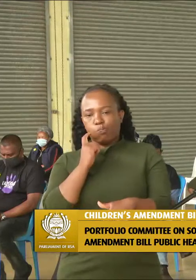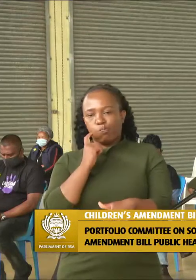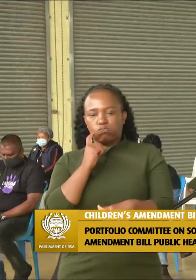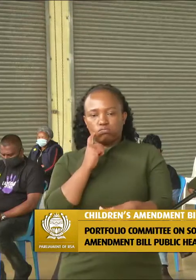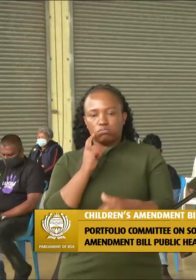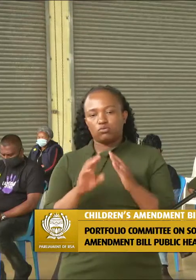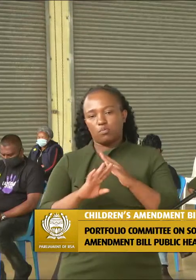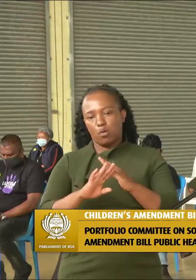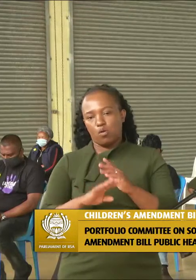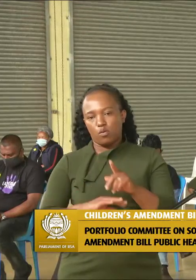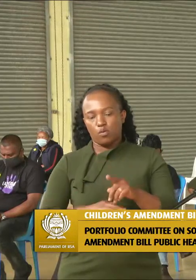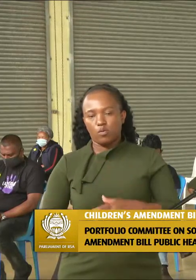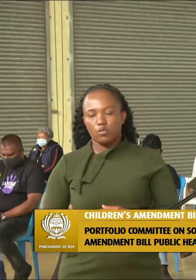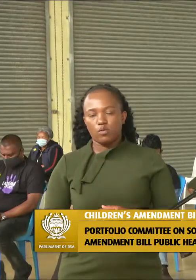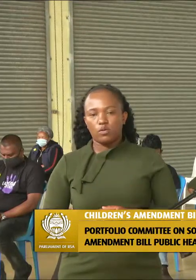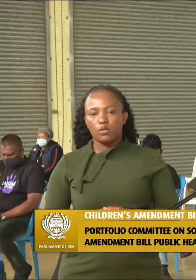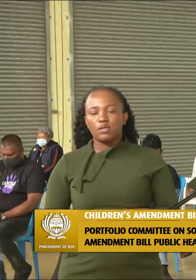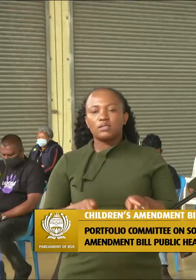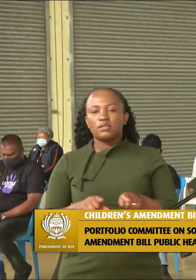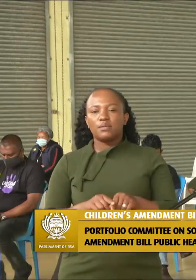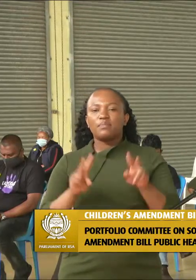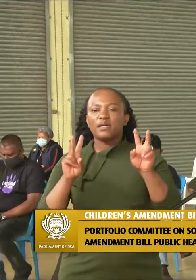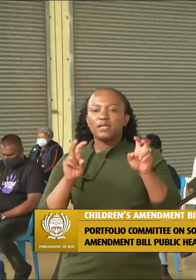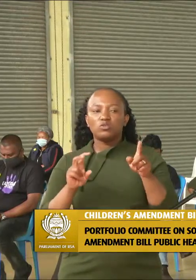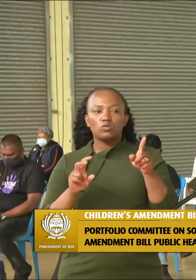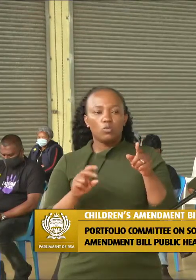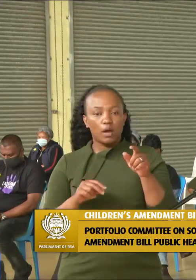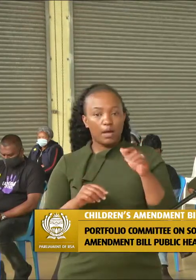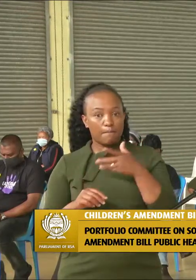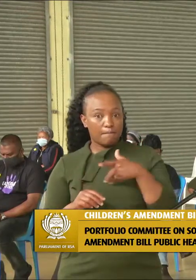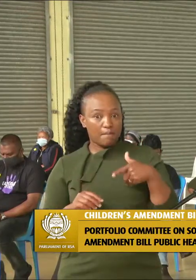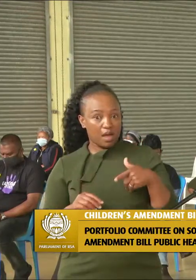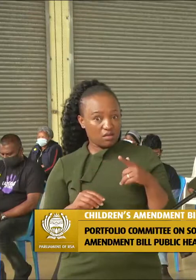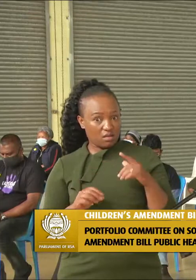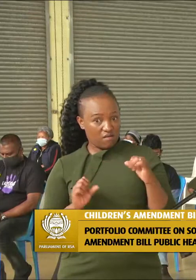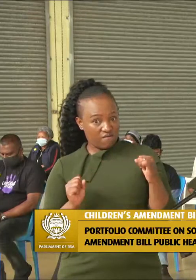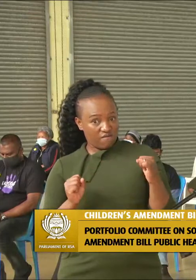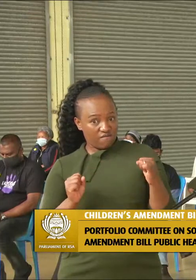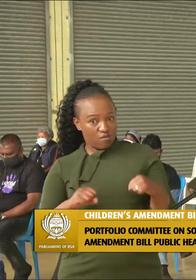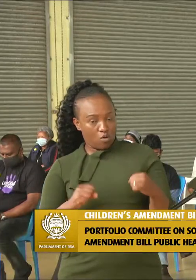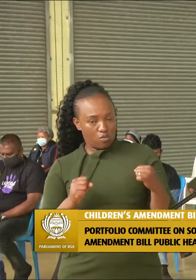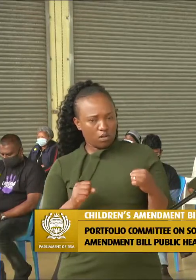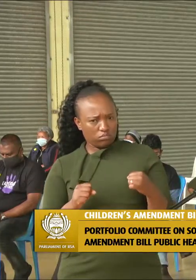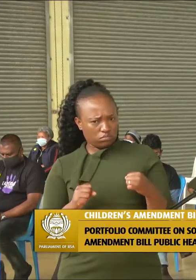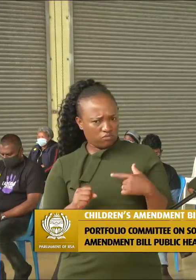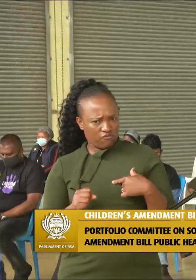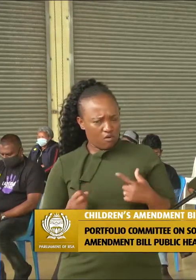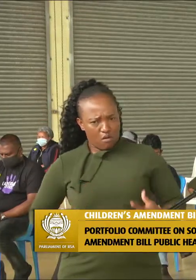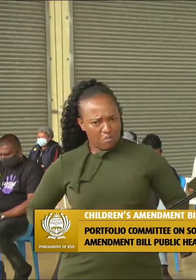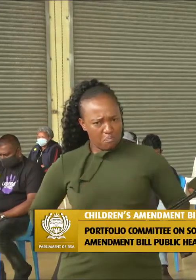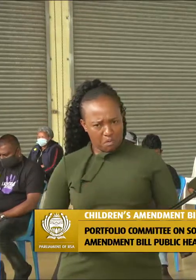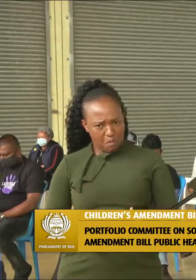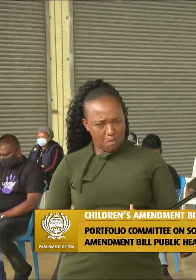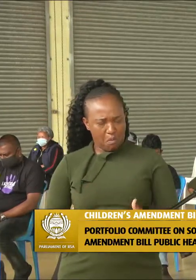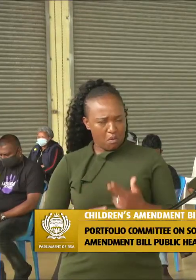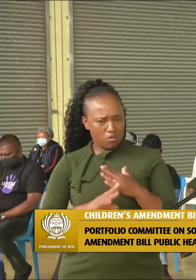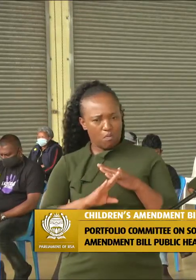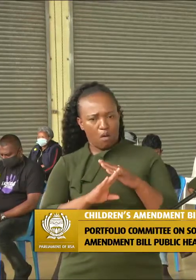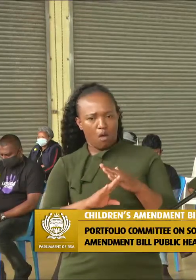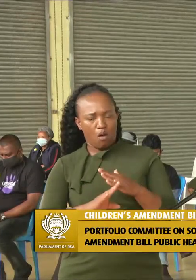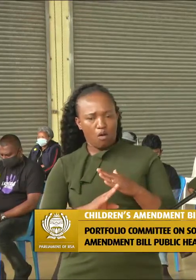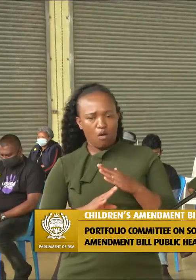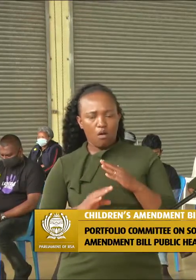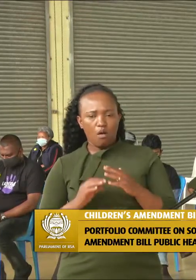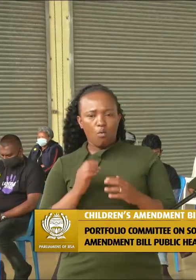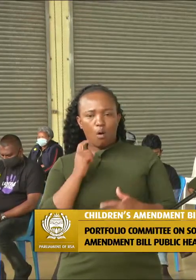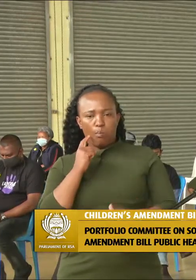issues relating to consent to be sterilized. nanezindaba ke ezikhuluma ngemvume la umuntu